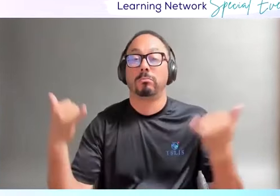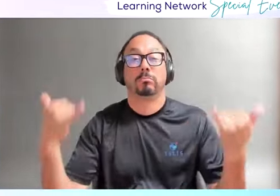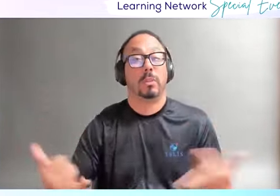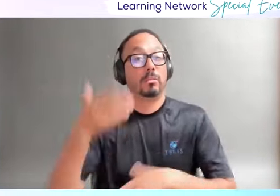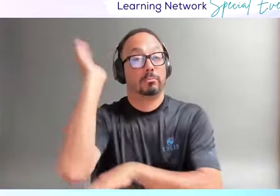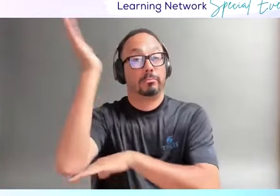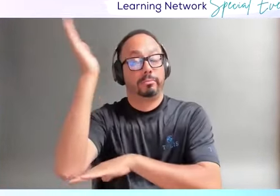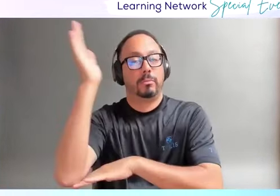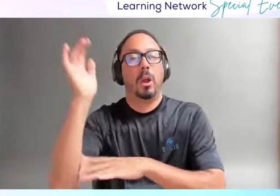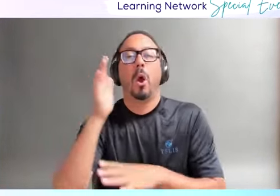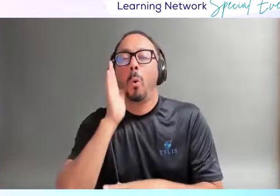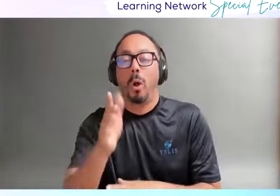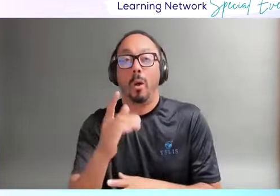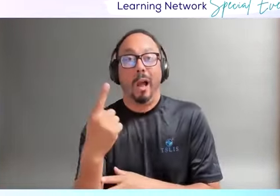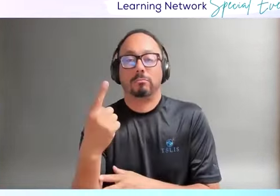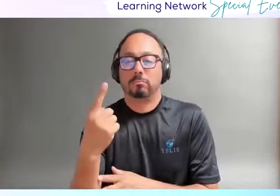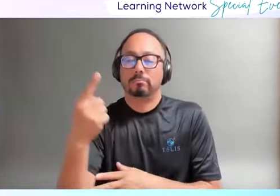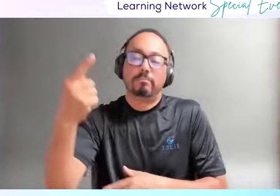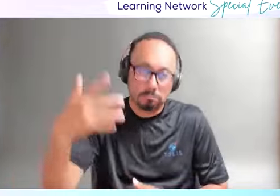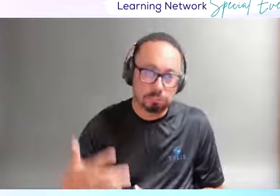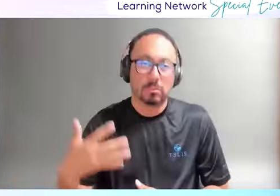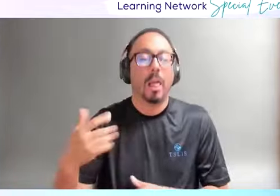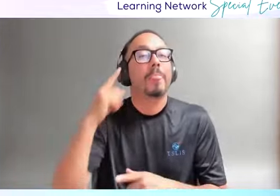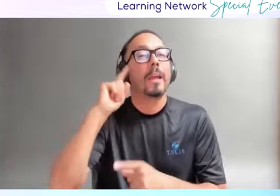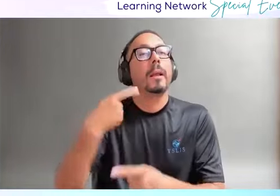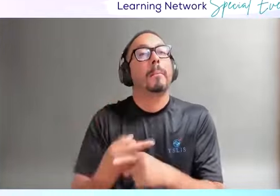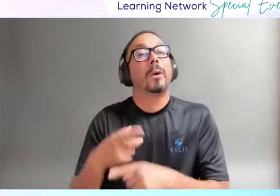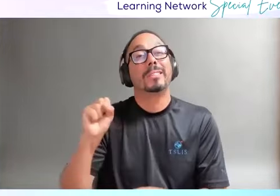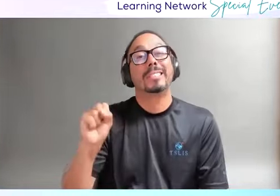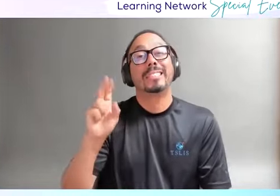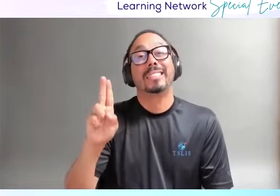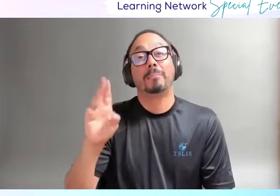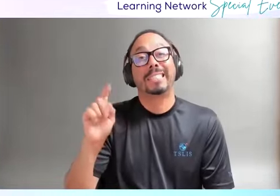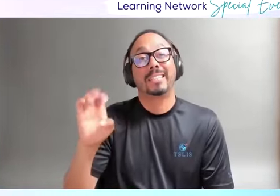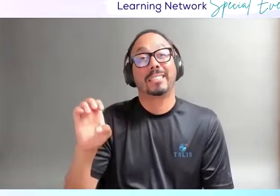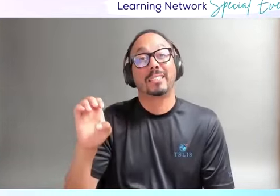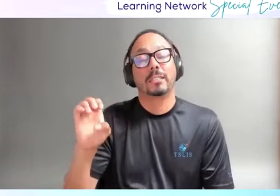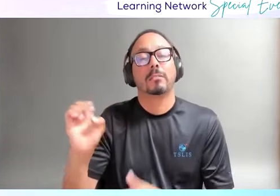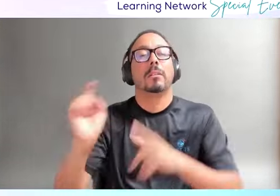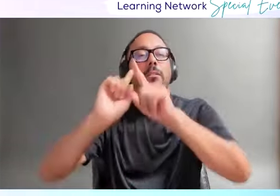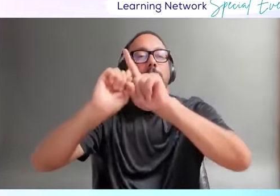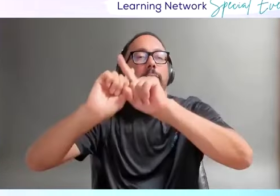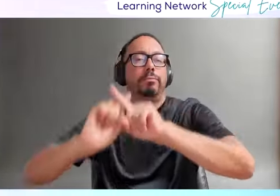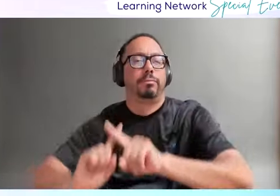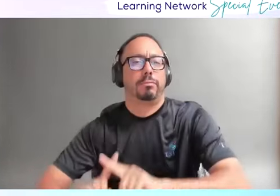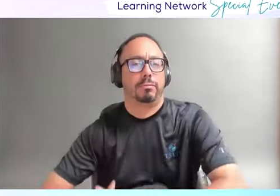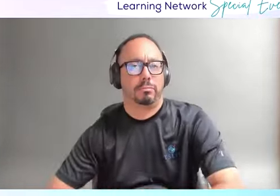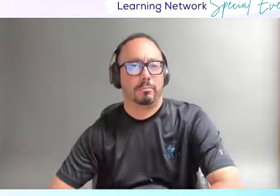to think about substances separately. There are, first of all, legal substances and